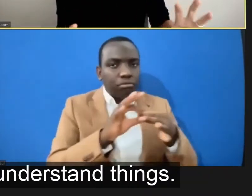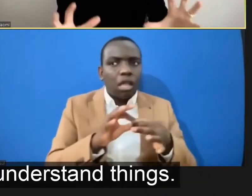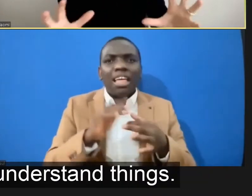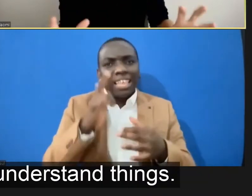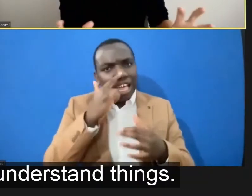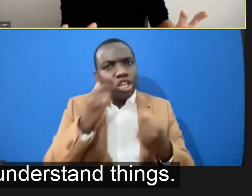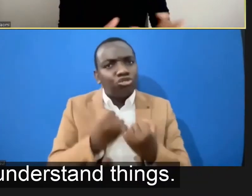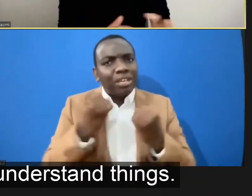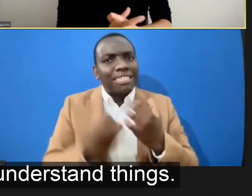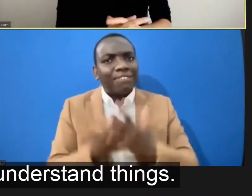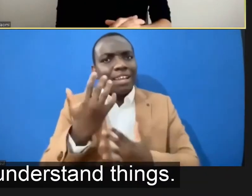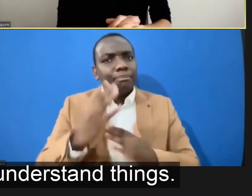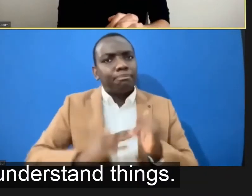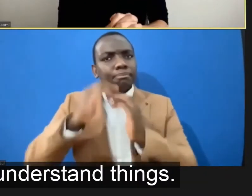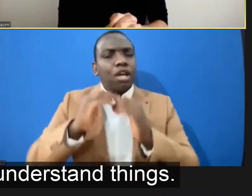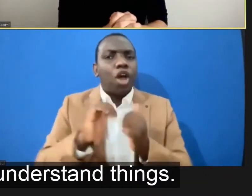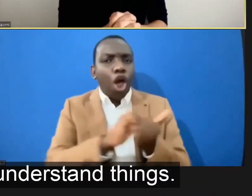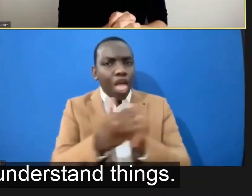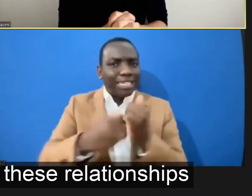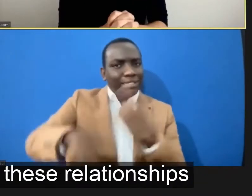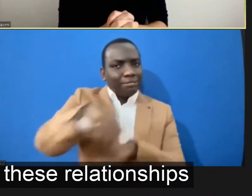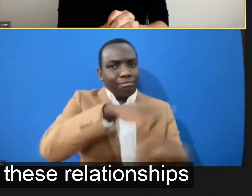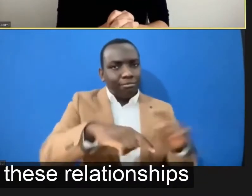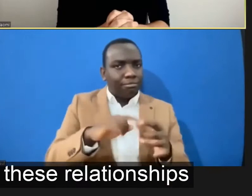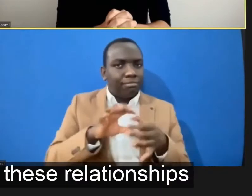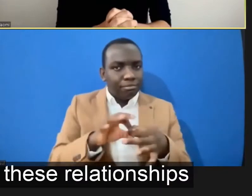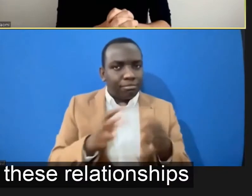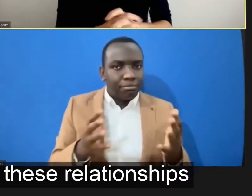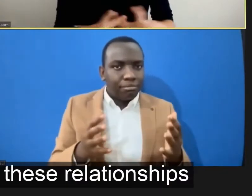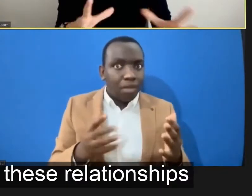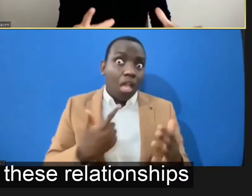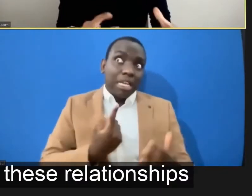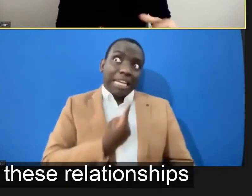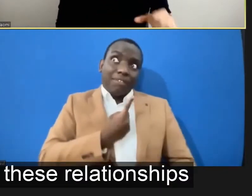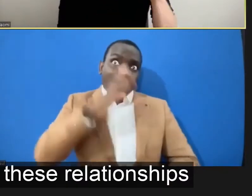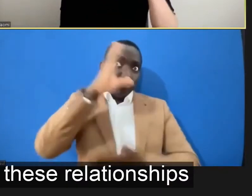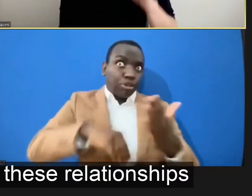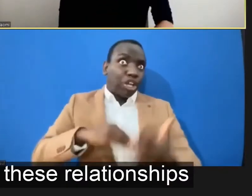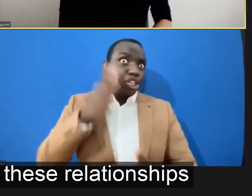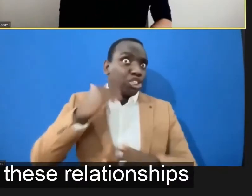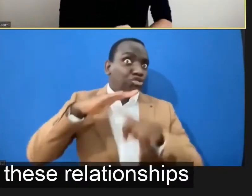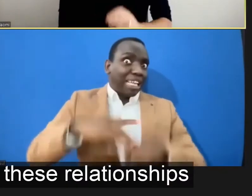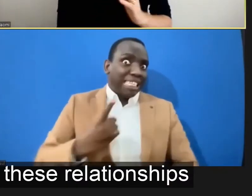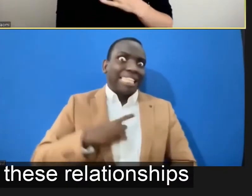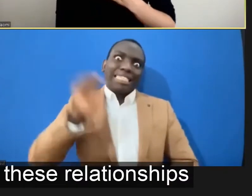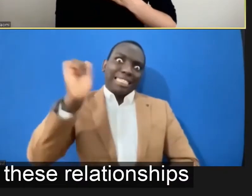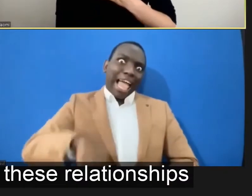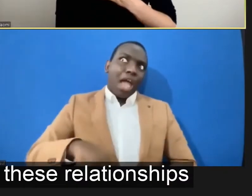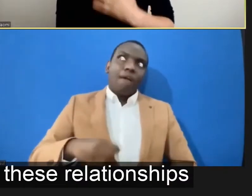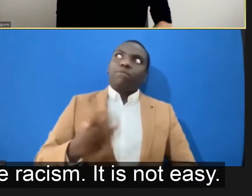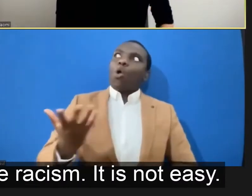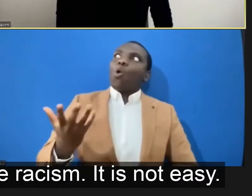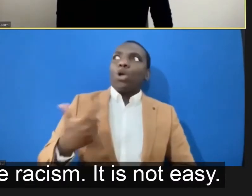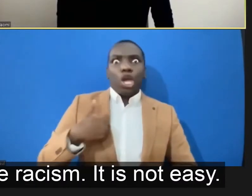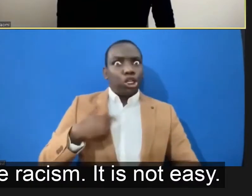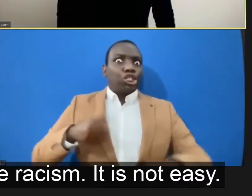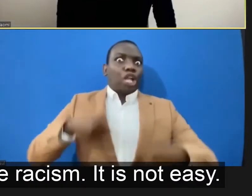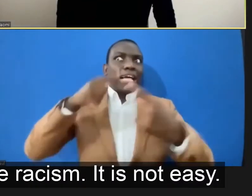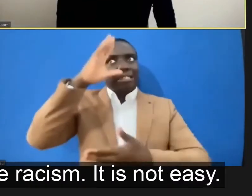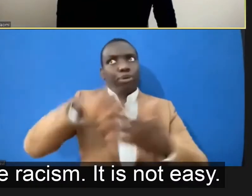space and time to understand things. And it's important to develop those relationships with